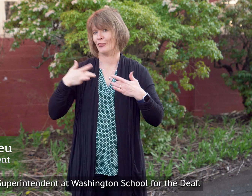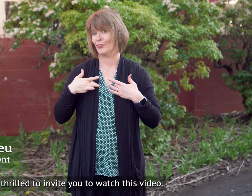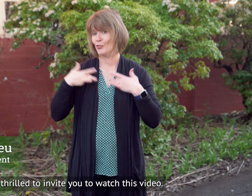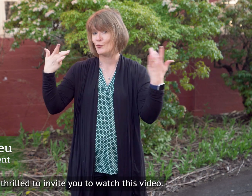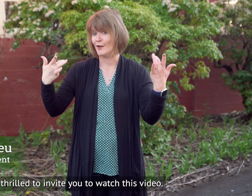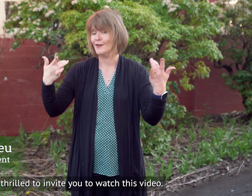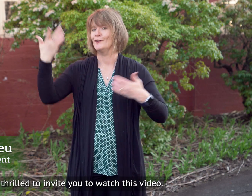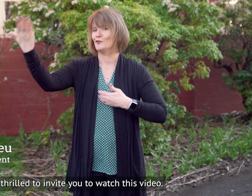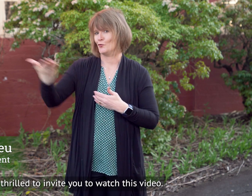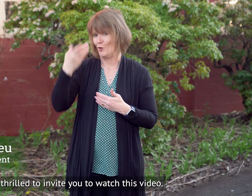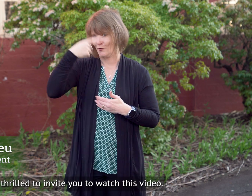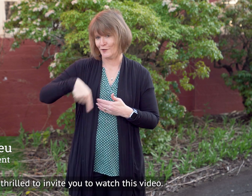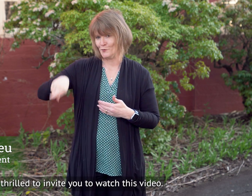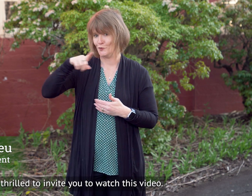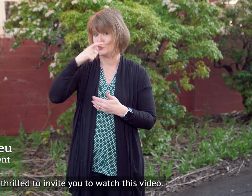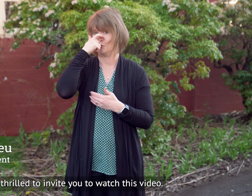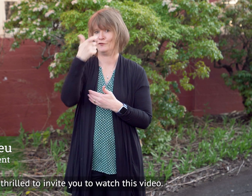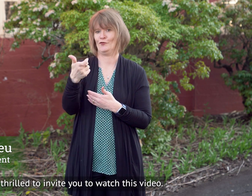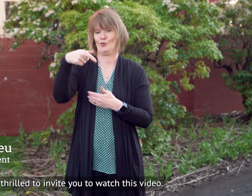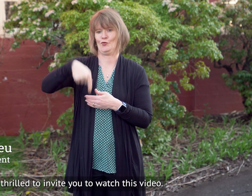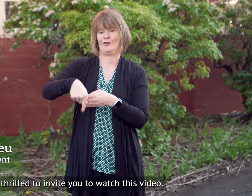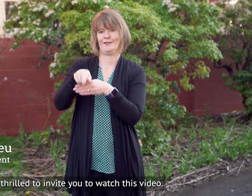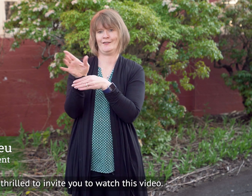am thrilled to invite you to watch this video.